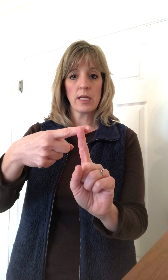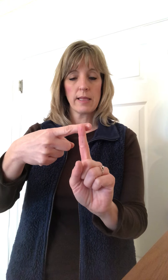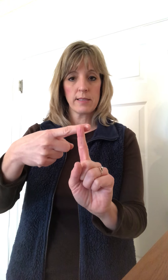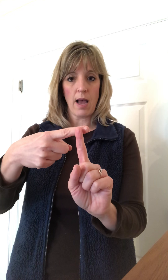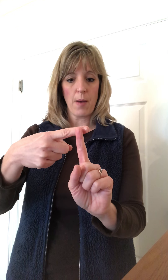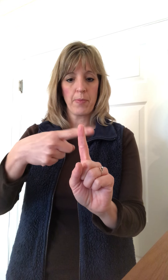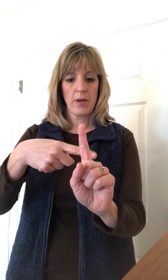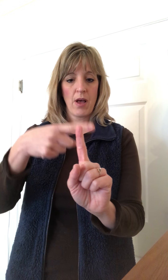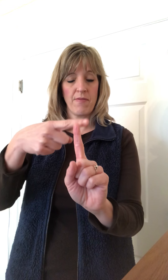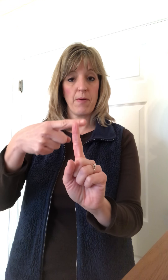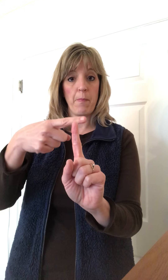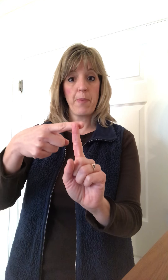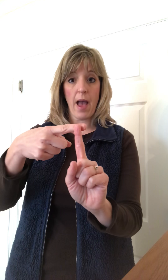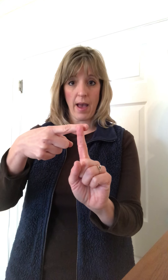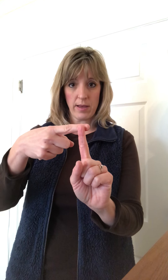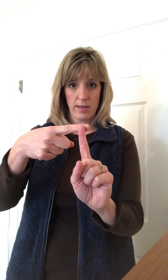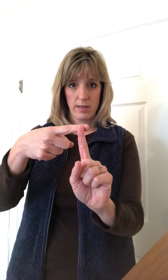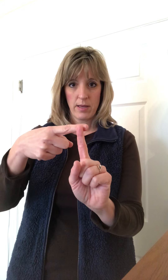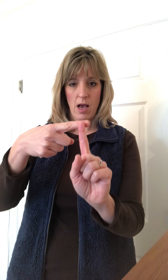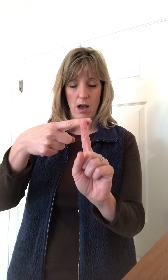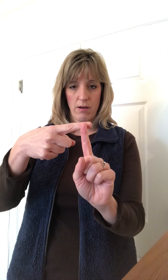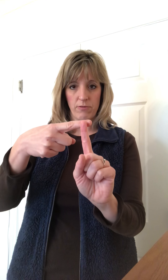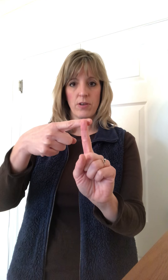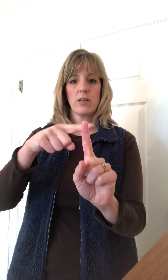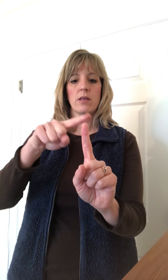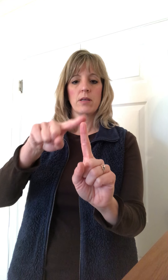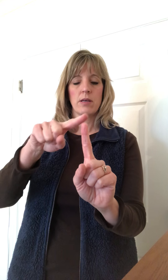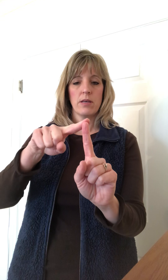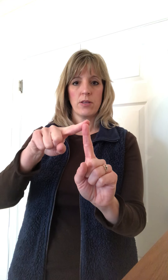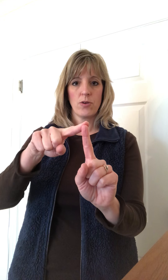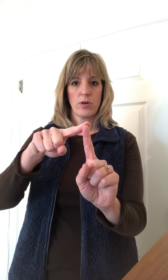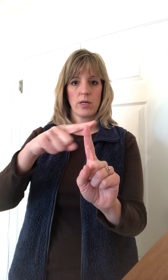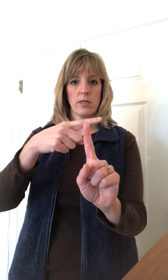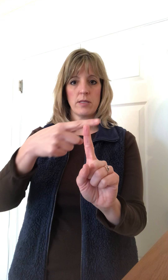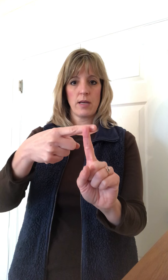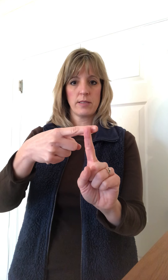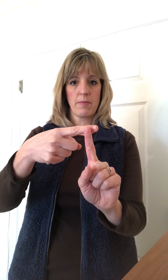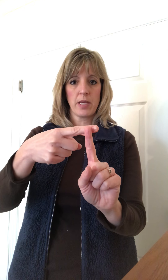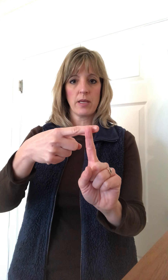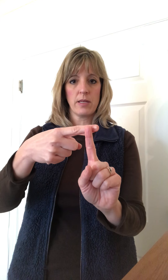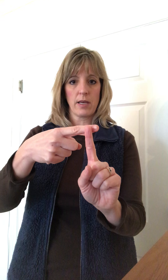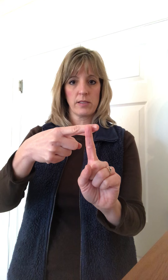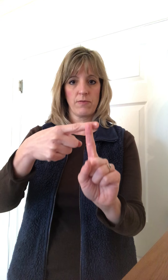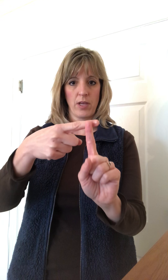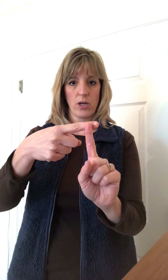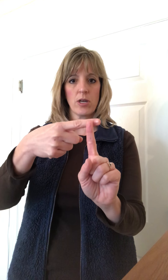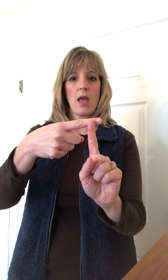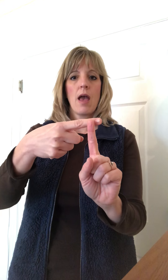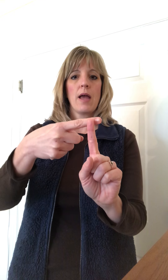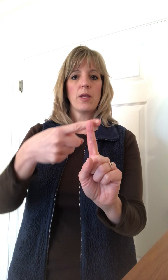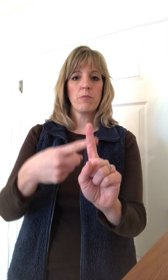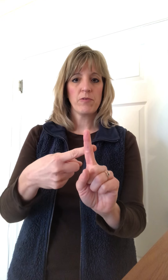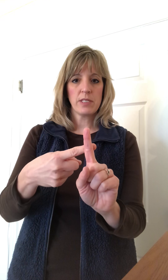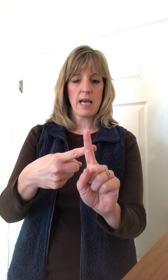at the top of the back of your non-dominant index finger and you move it